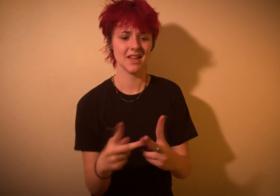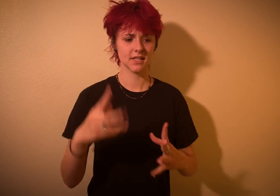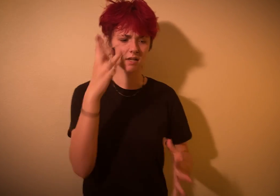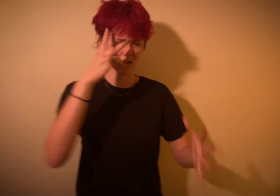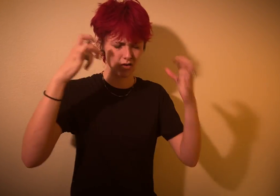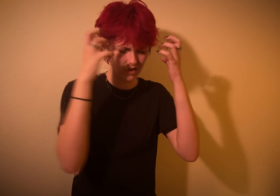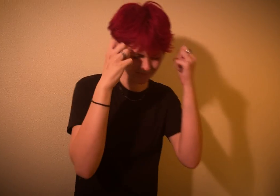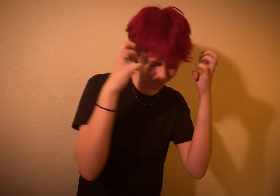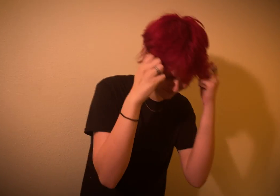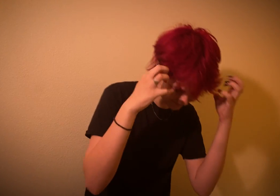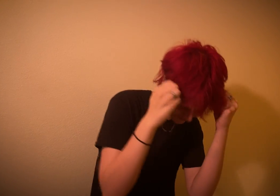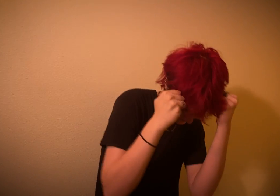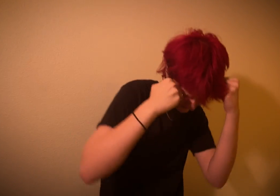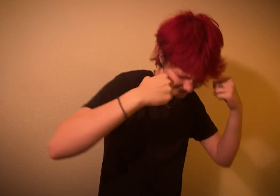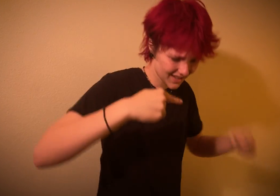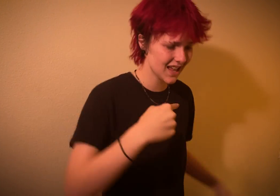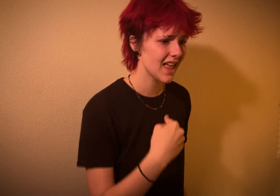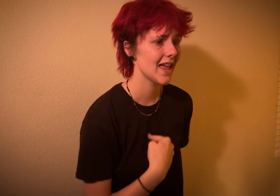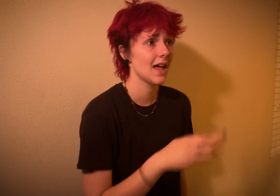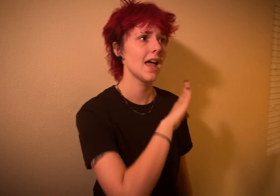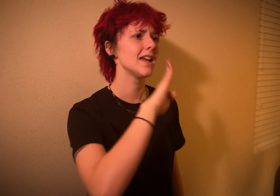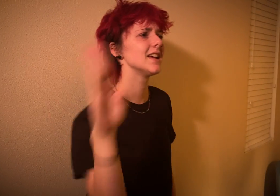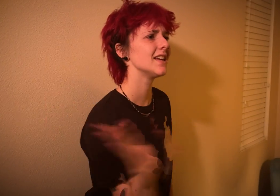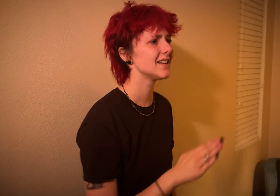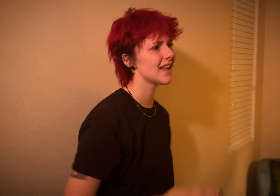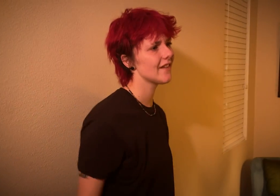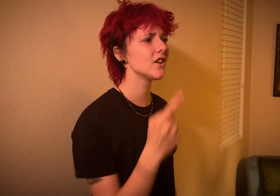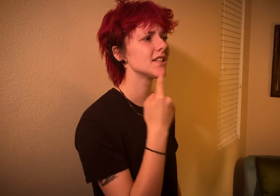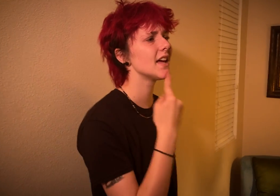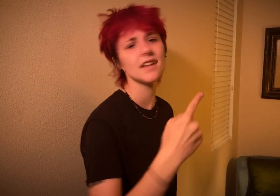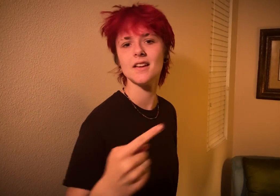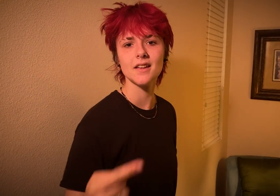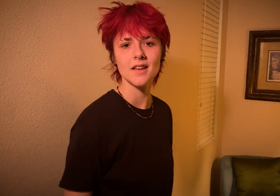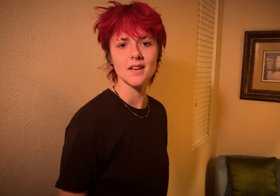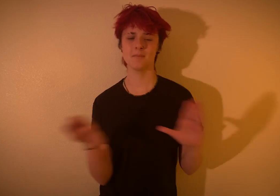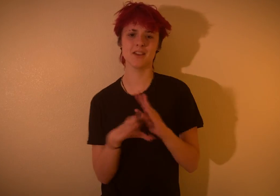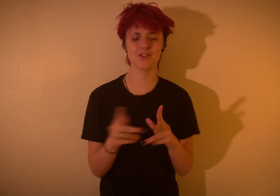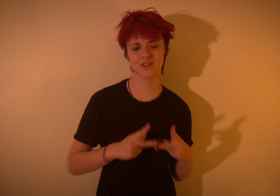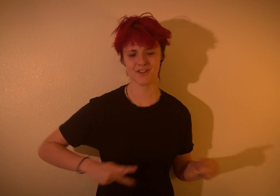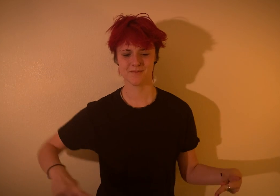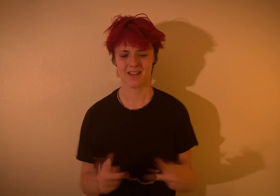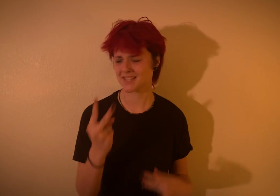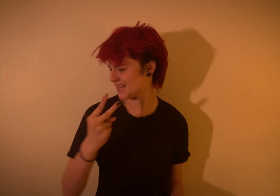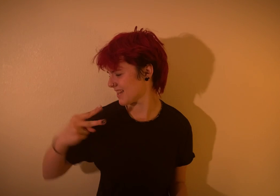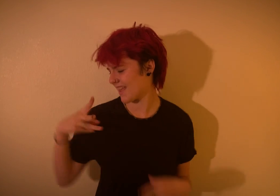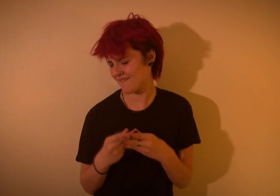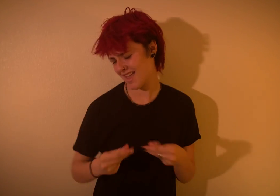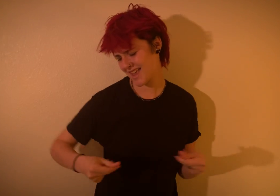places though I've never said. All of the thoughts that were inside my head. Pictures of places, they fade